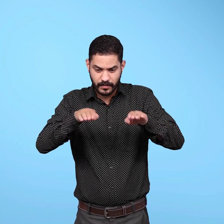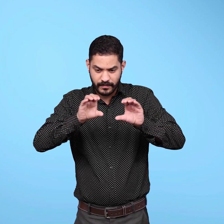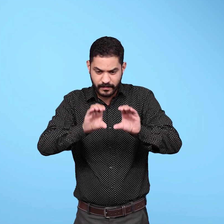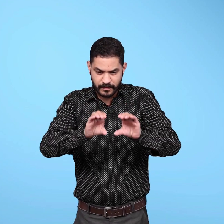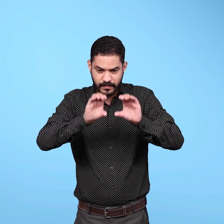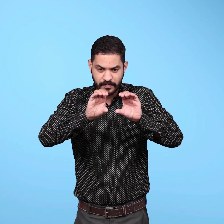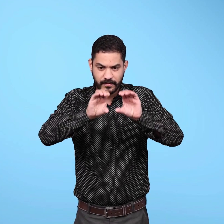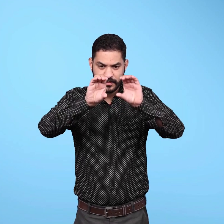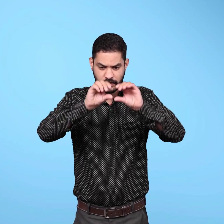in Mathura.